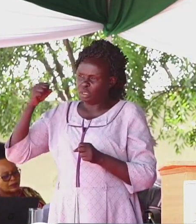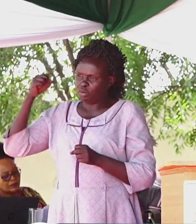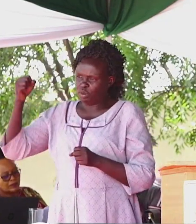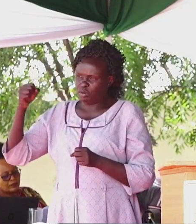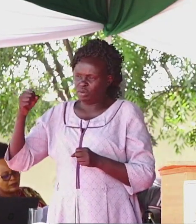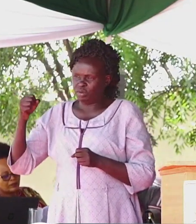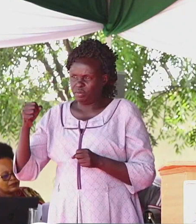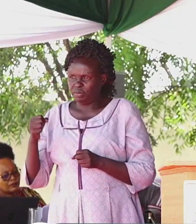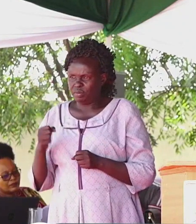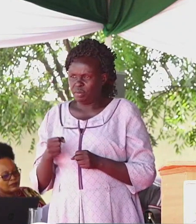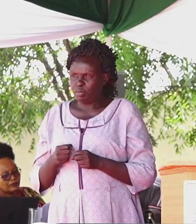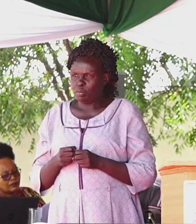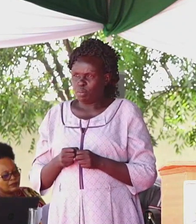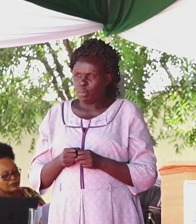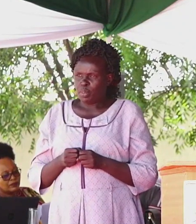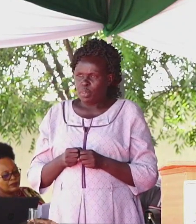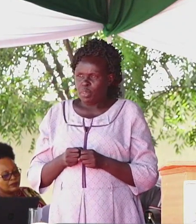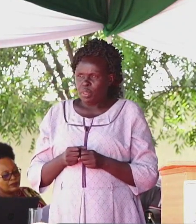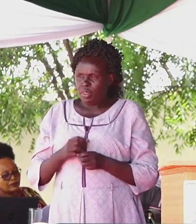Theme